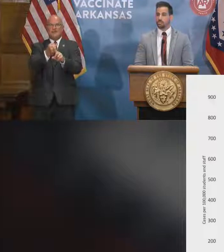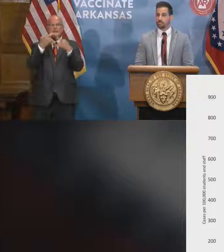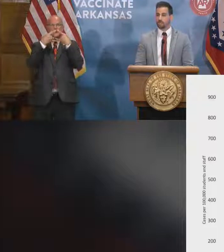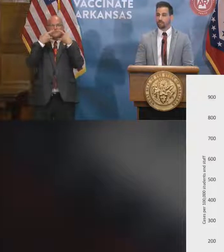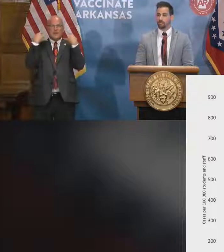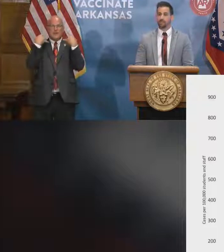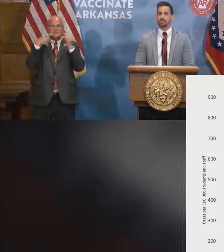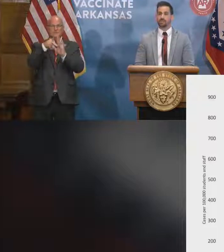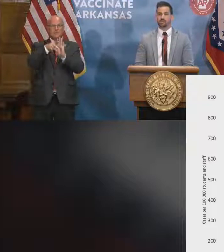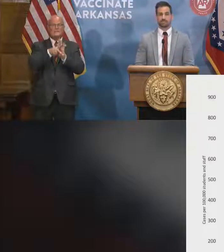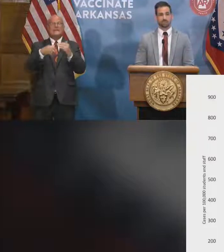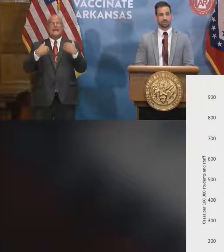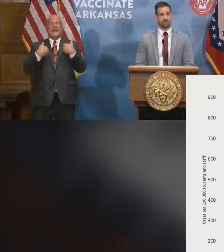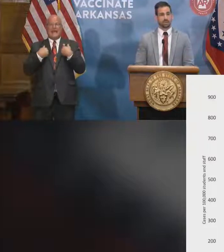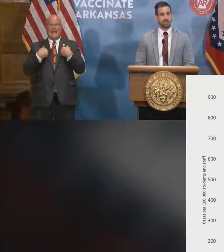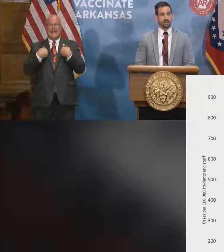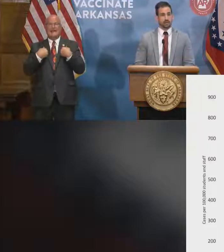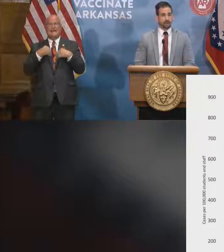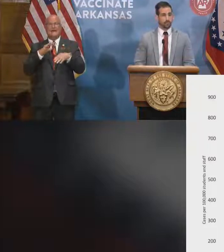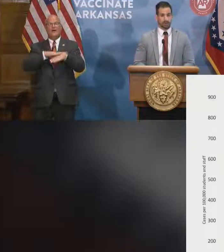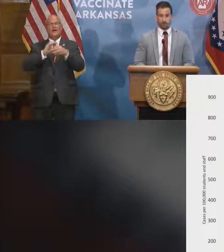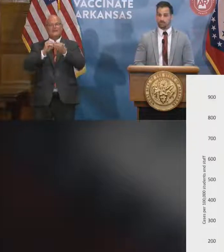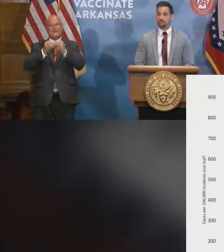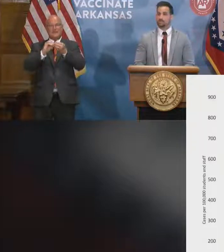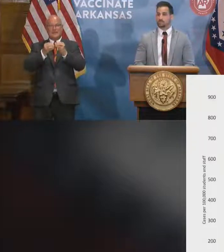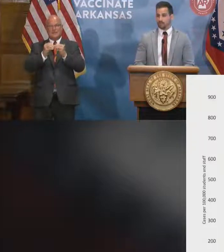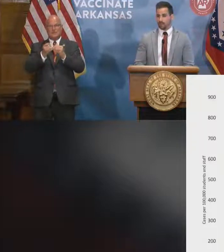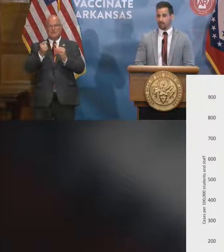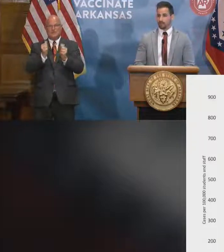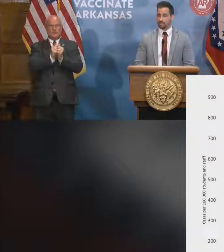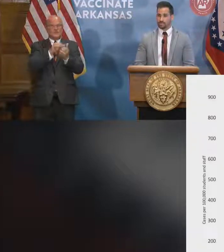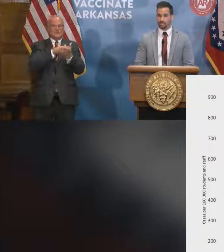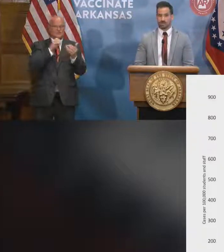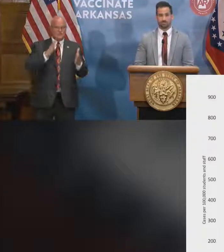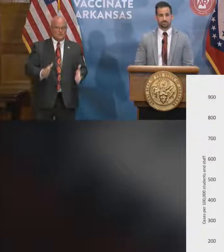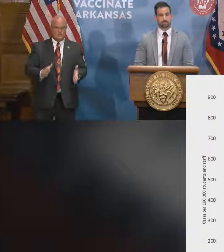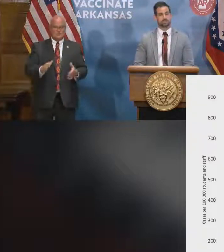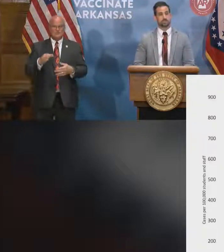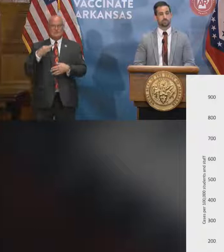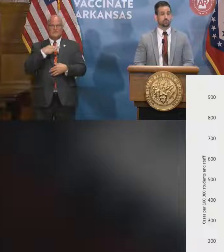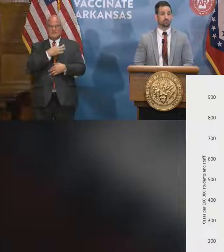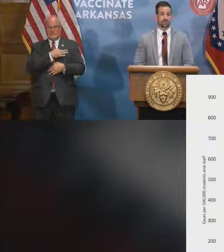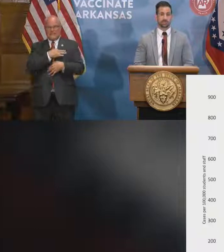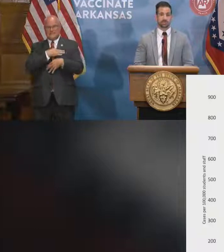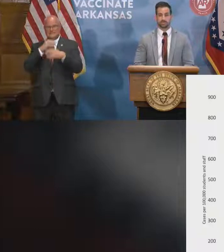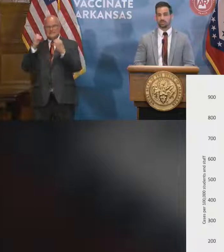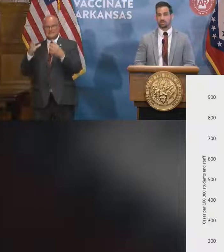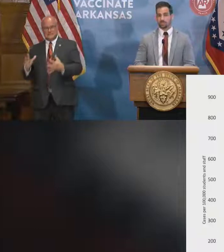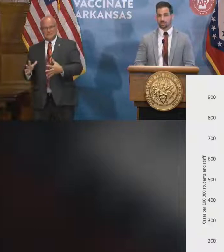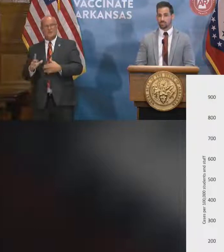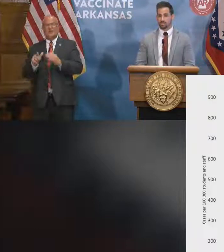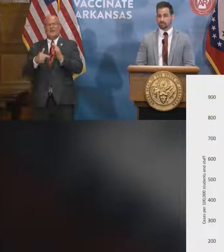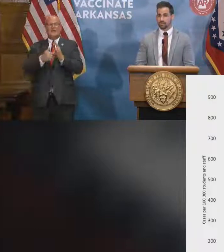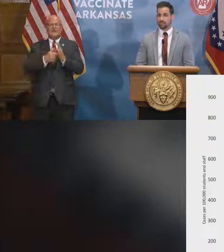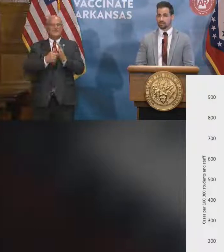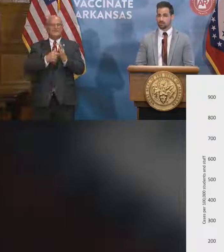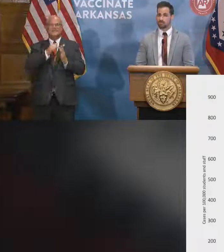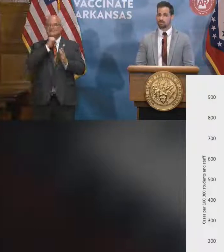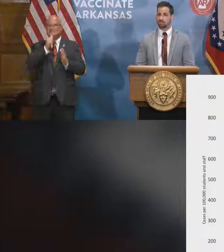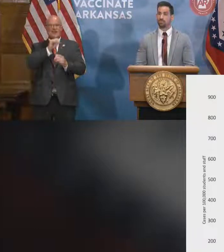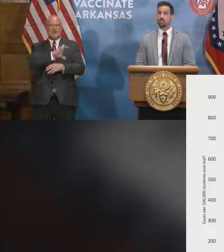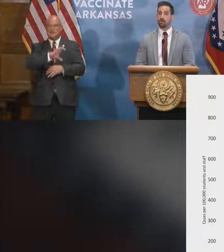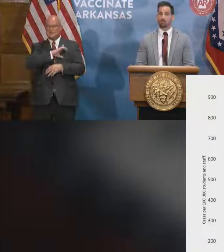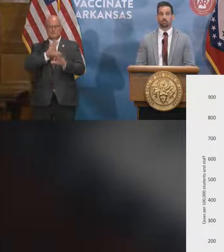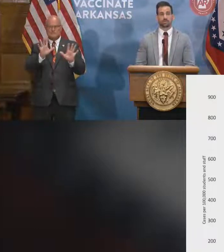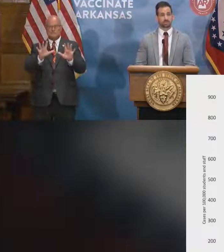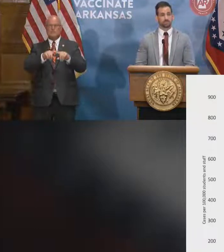masking policies have on the incidence rate among our students and faculty and staff. So these are crude rates. These are not adjusted for any